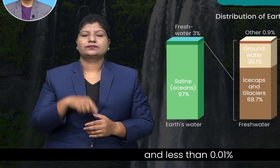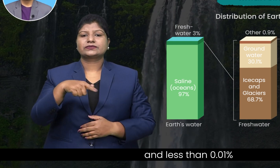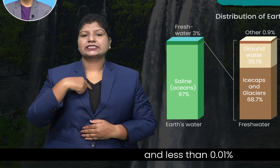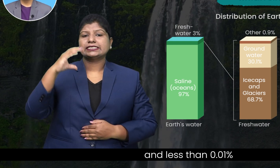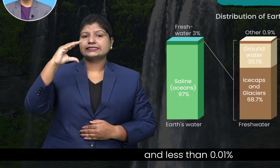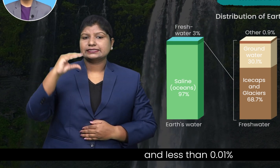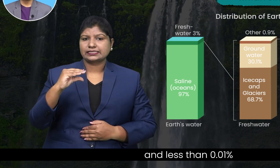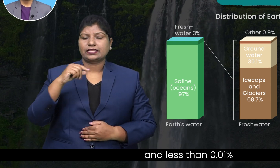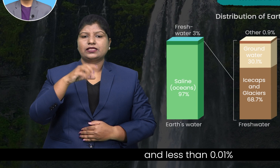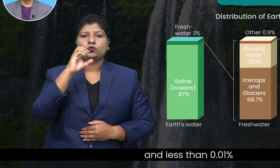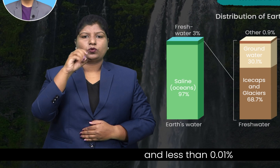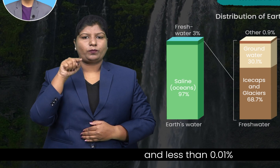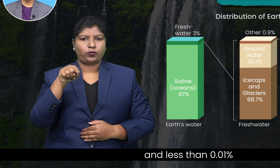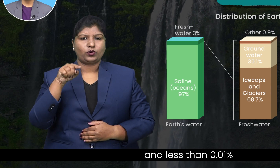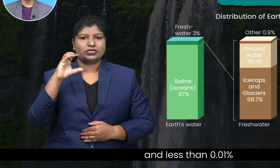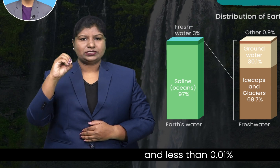than